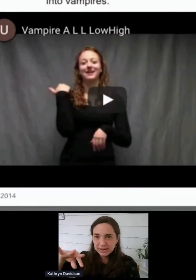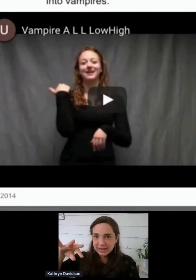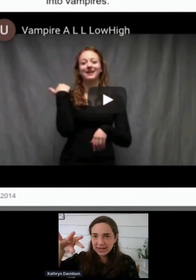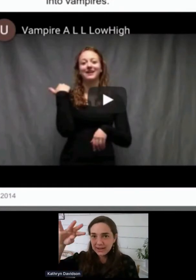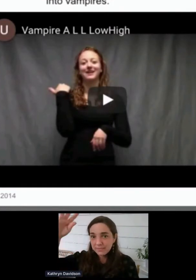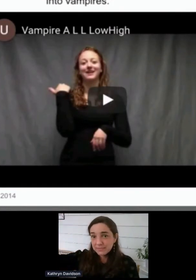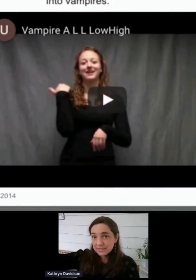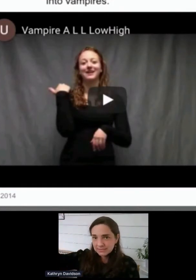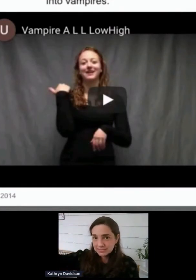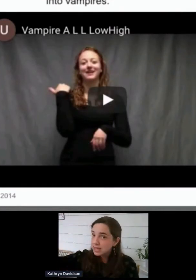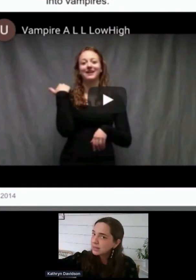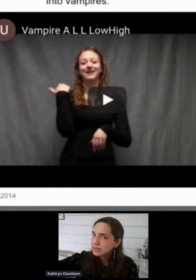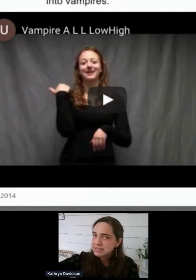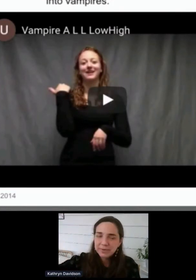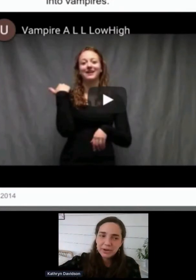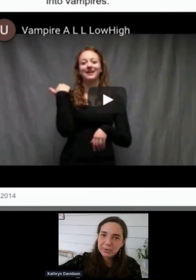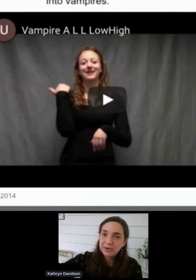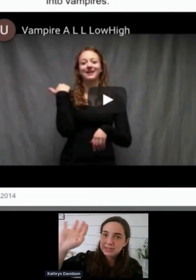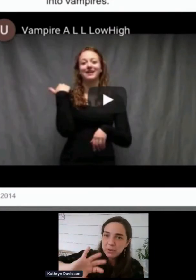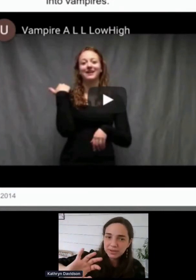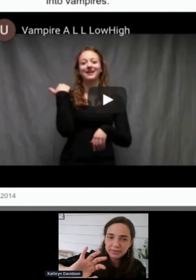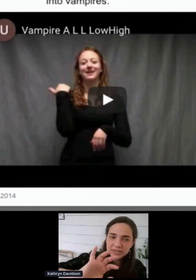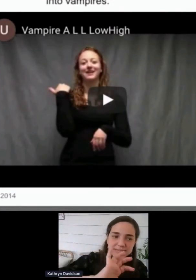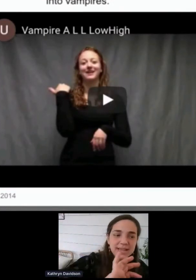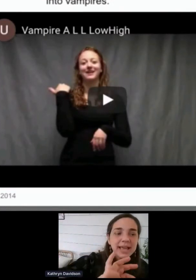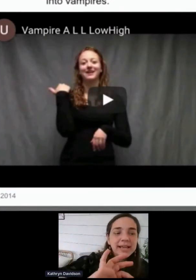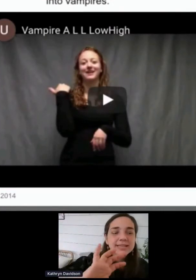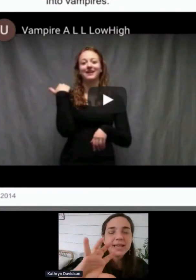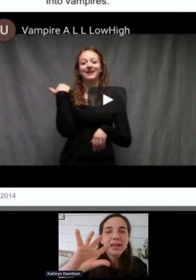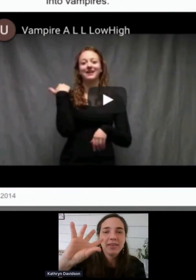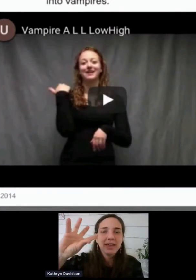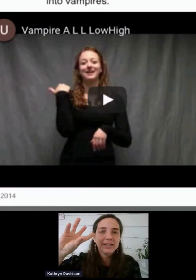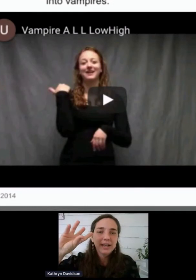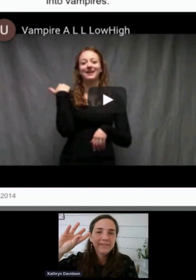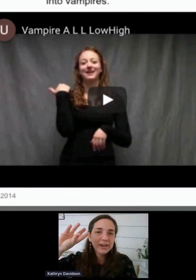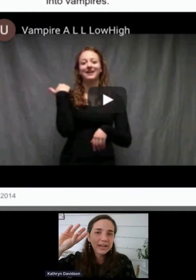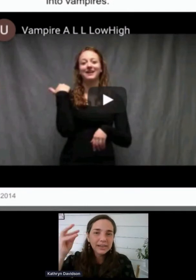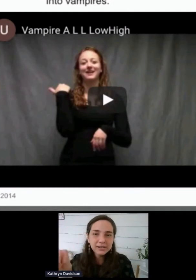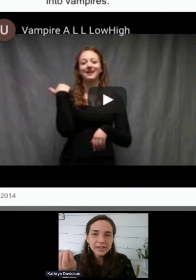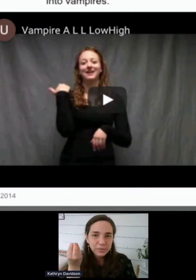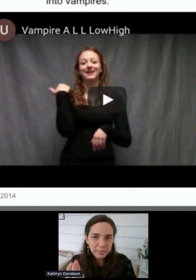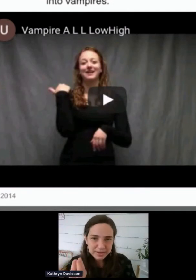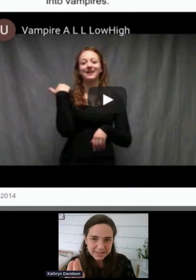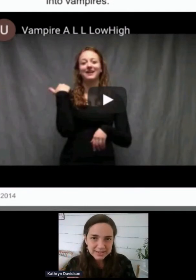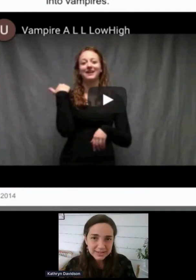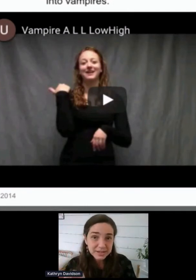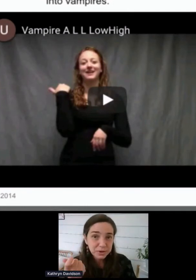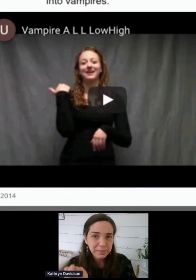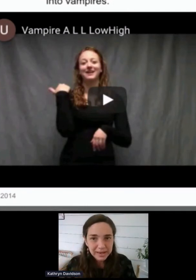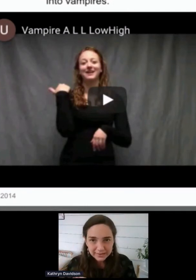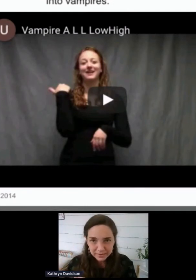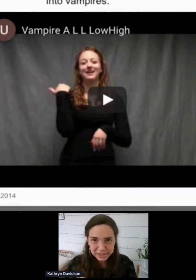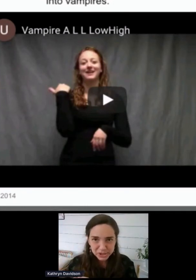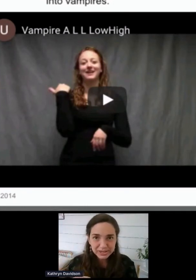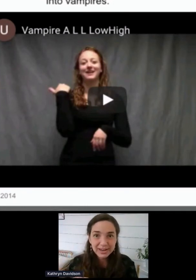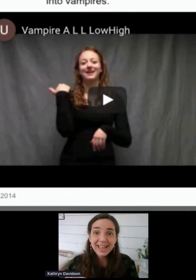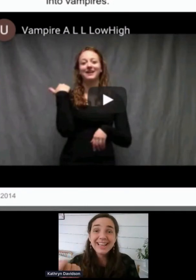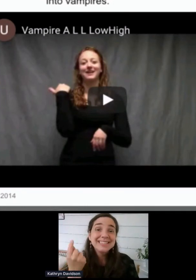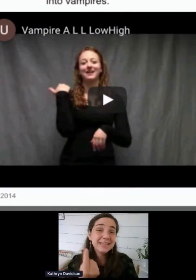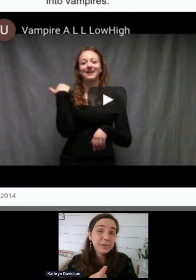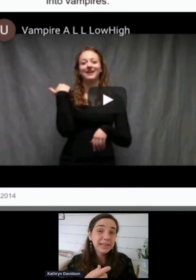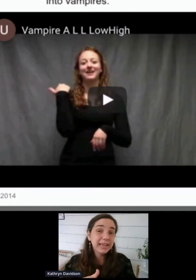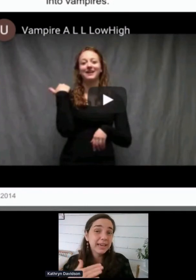different between sign languages that we know about and spoken languages is that they can very clearly represent the domain